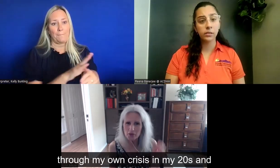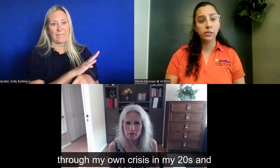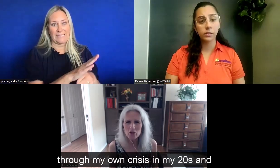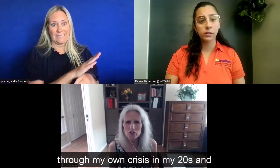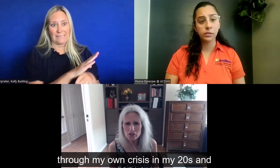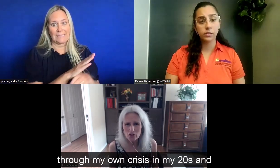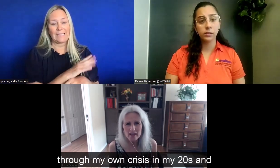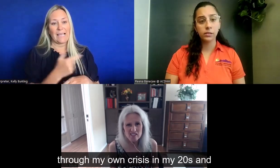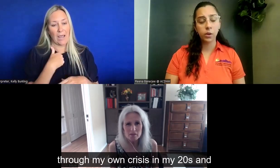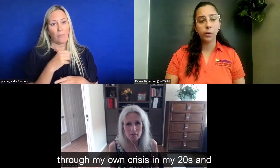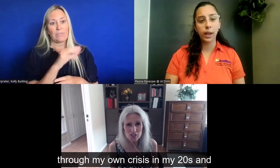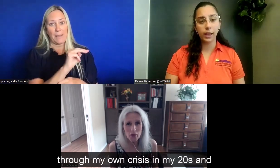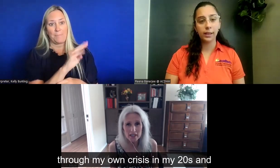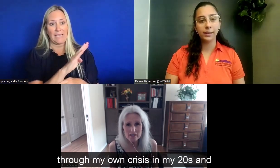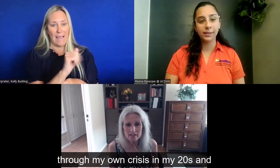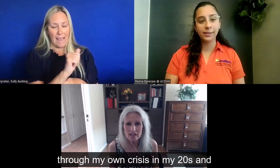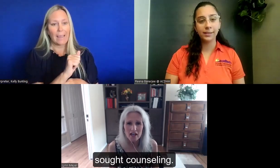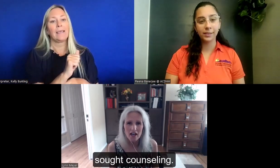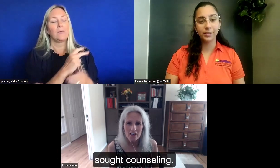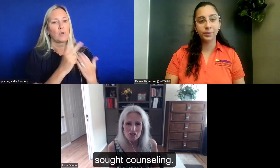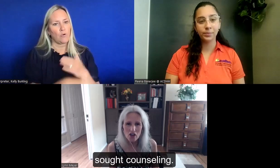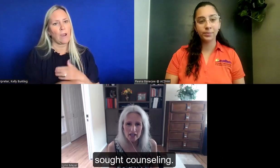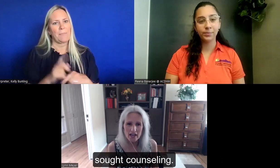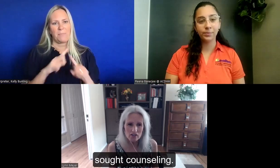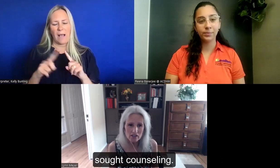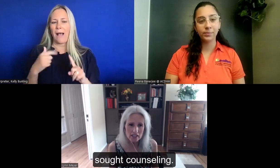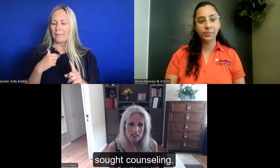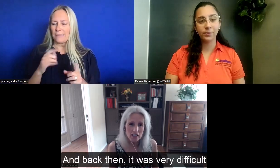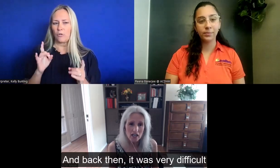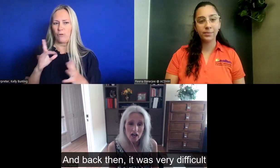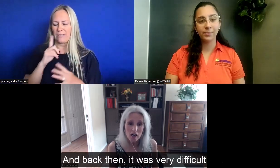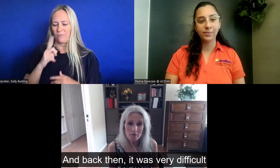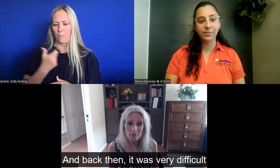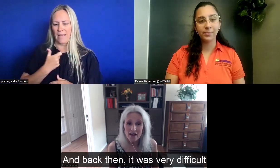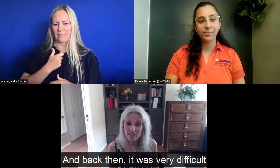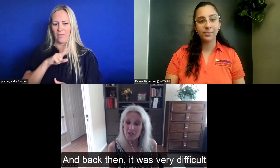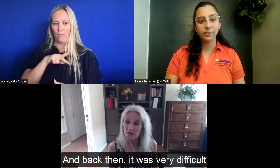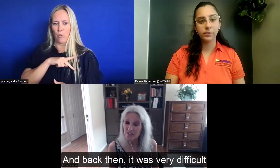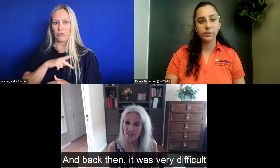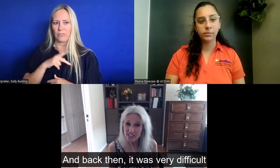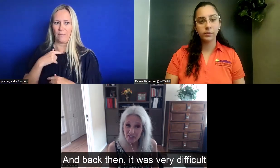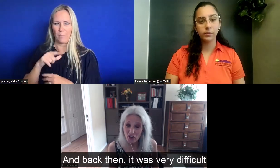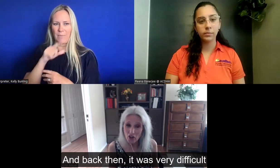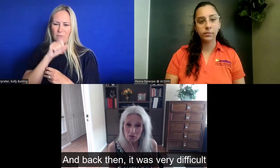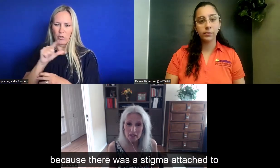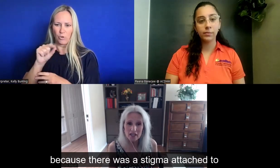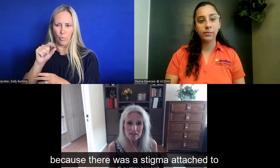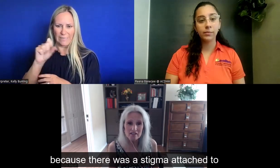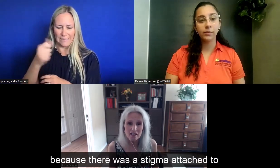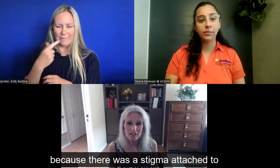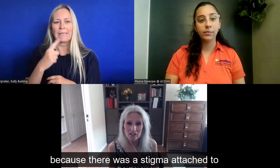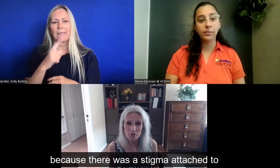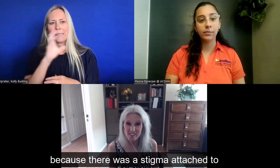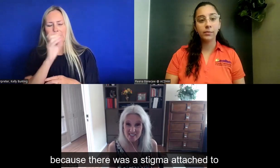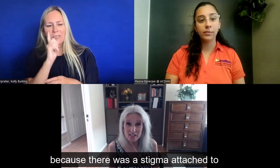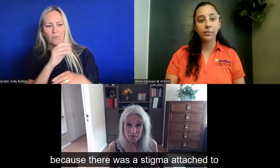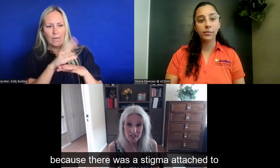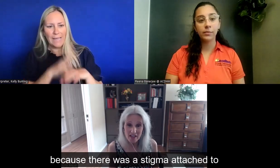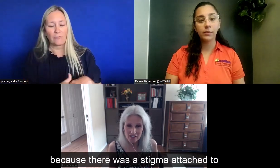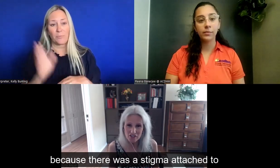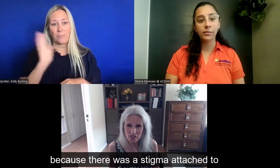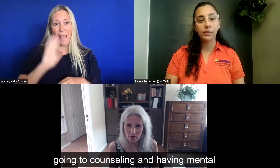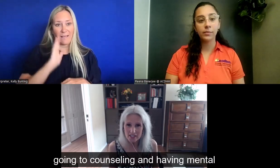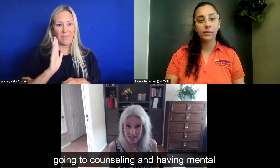but I went through my own crisis in my 20s and sought counseling. And back then, it was very difficult because there was a